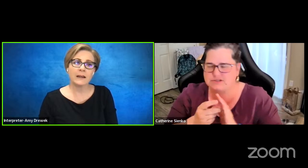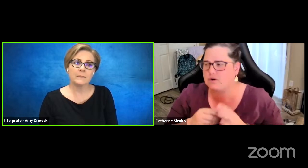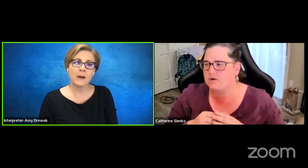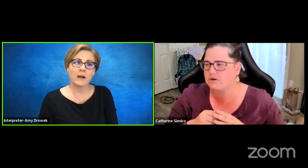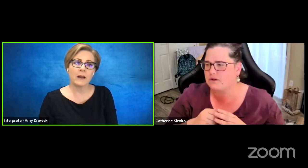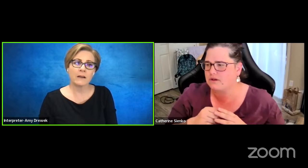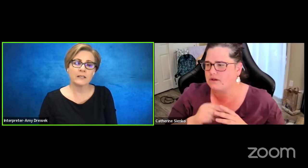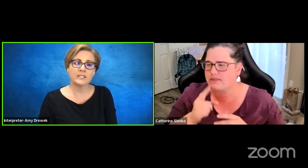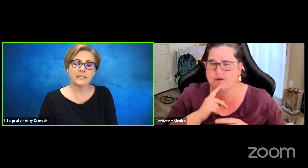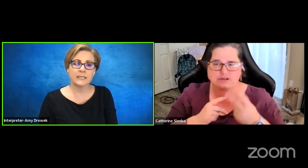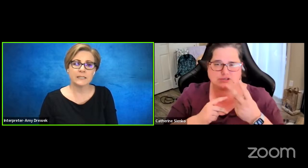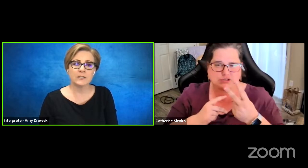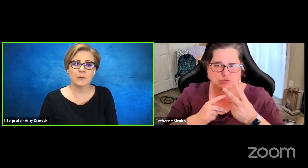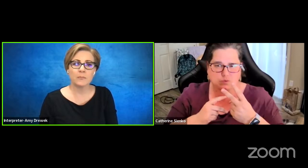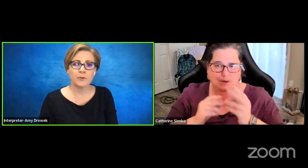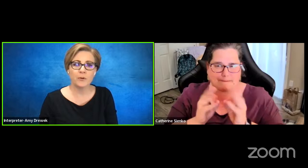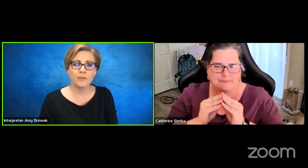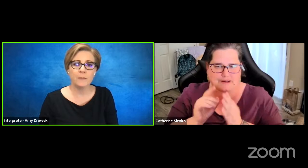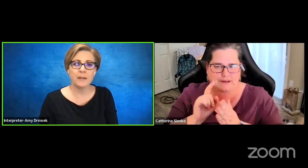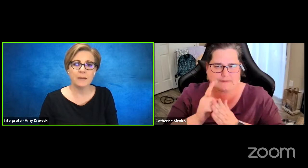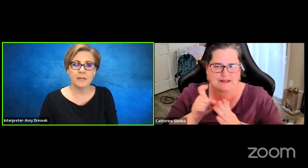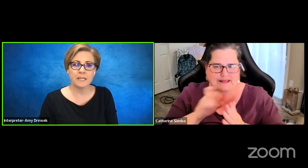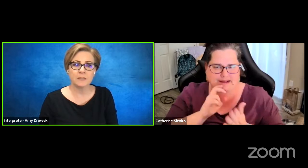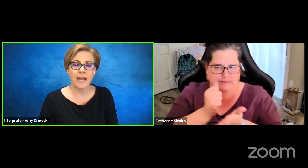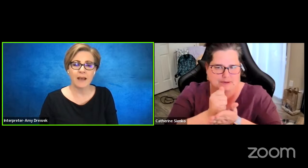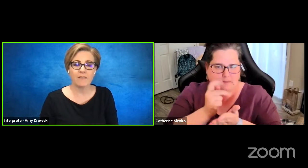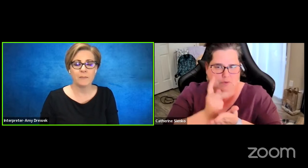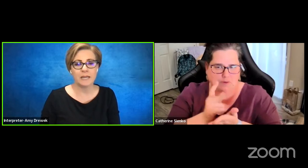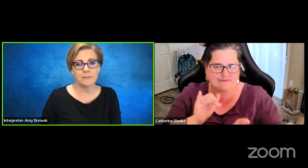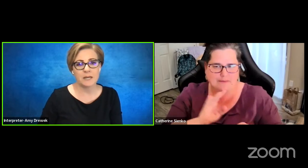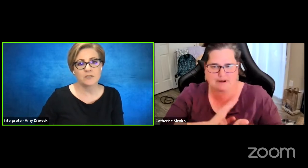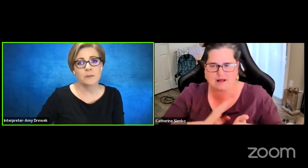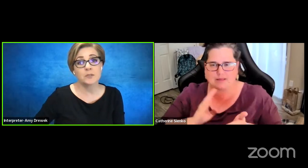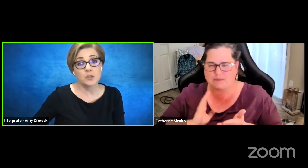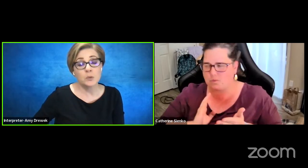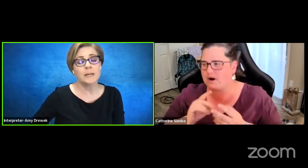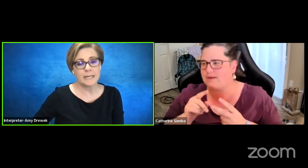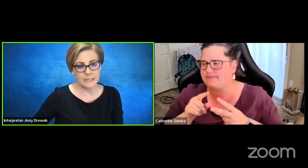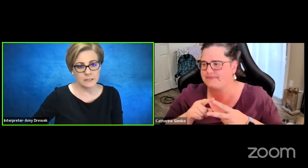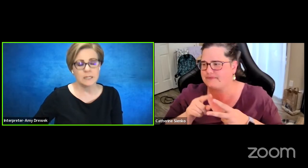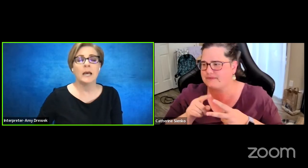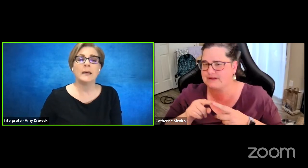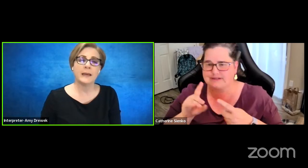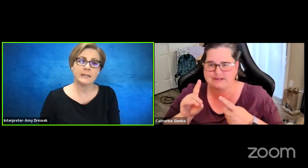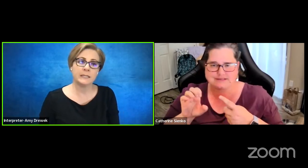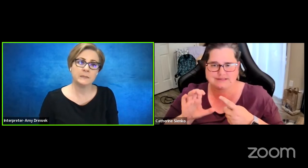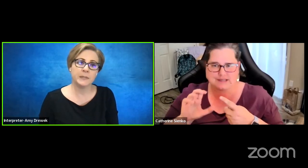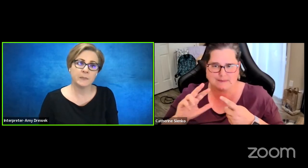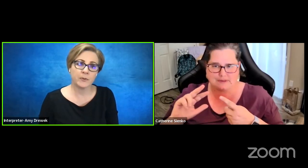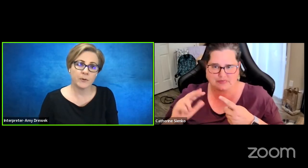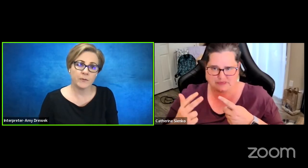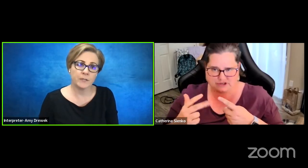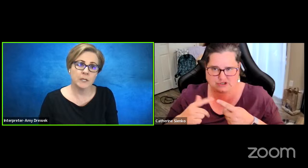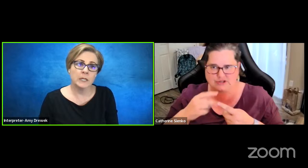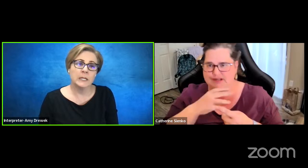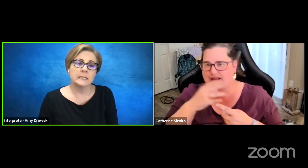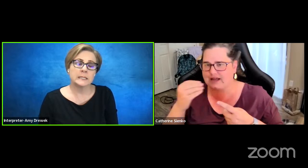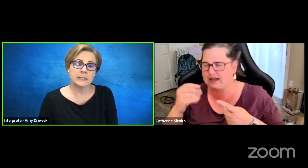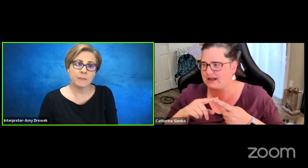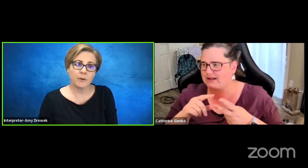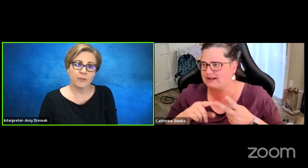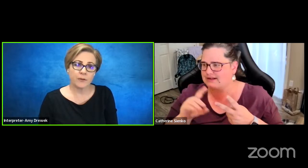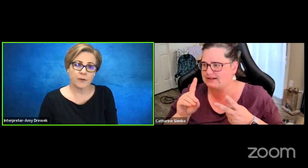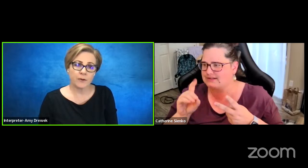The next item on our agenda is to approve the meeting minutes. We have meeting minutes from two meetings that need to be